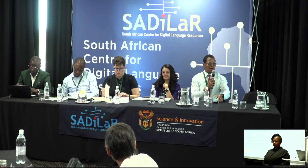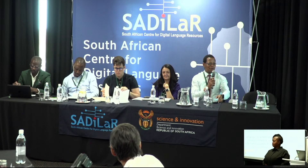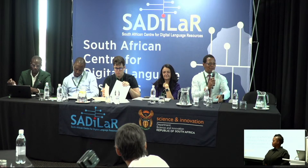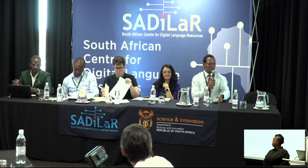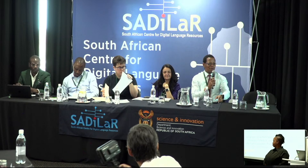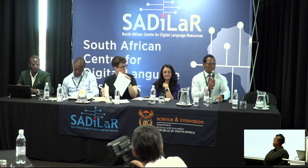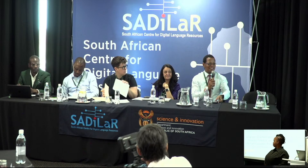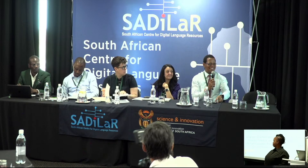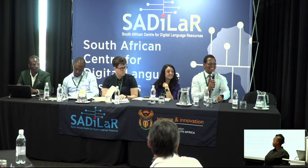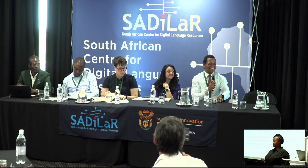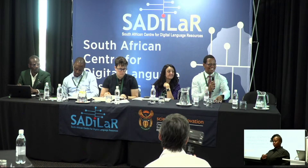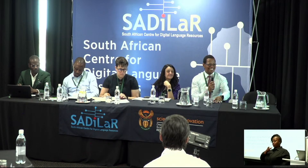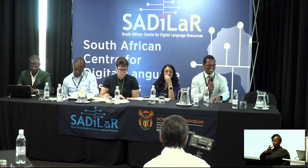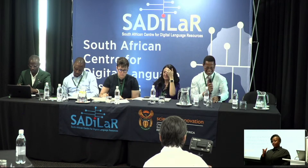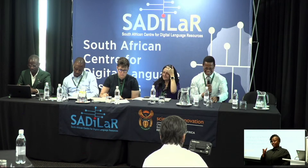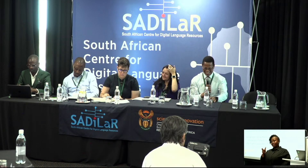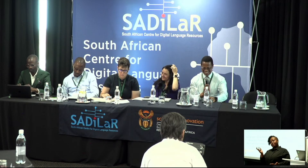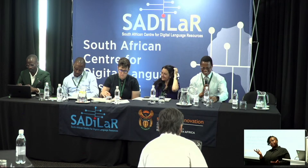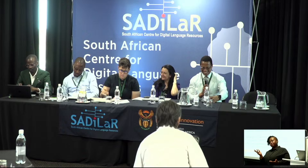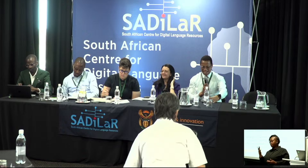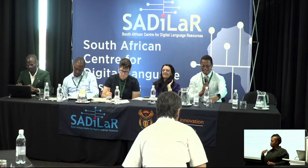You want me to comment on a comment?